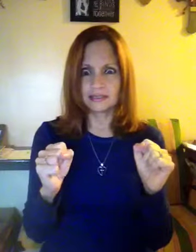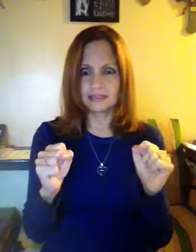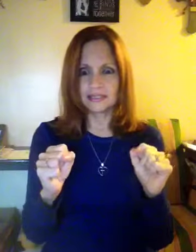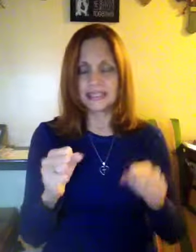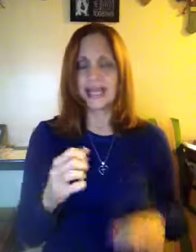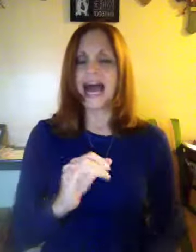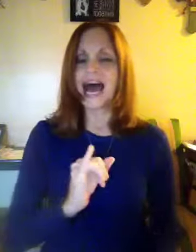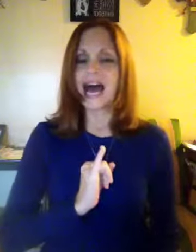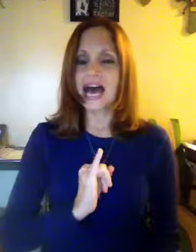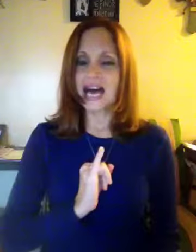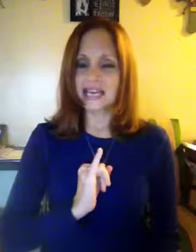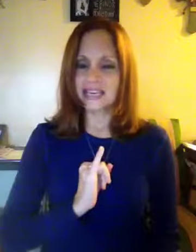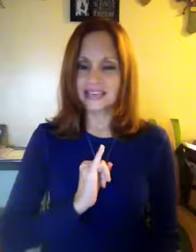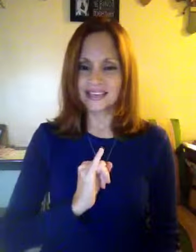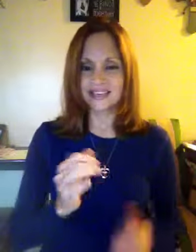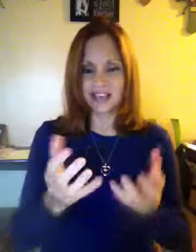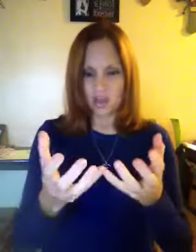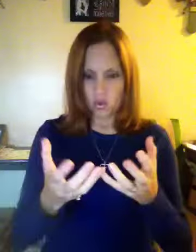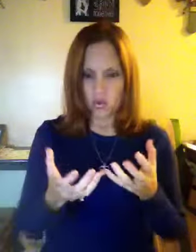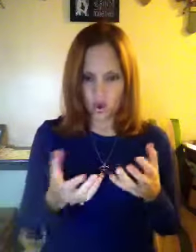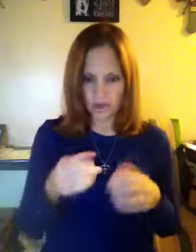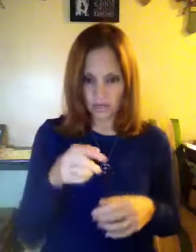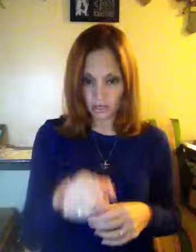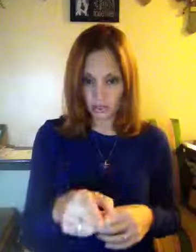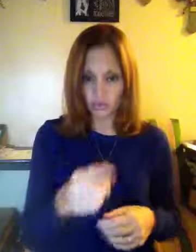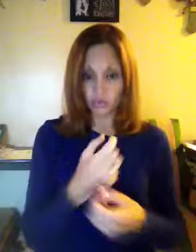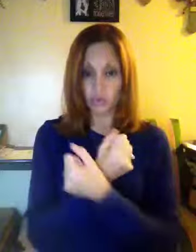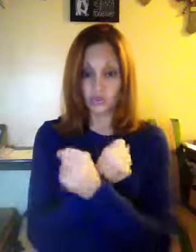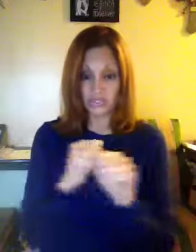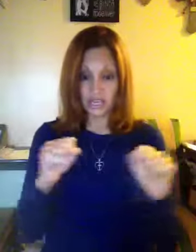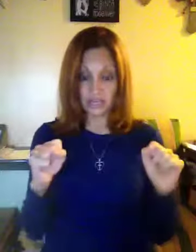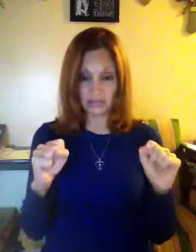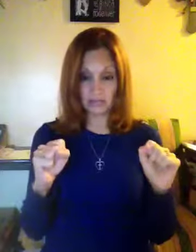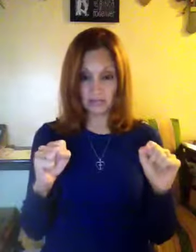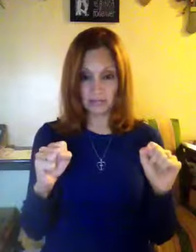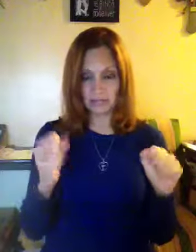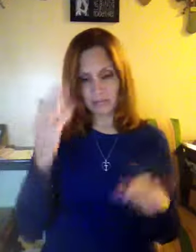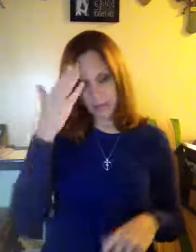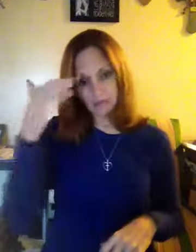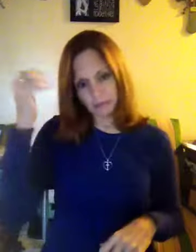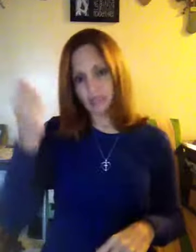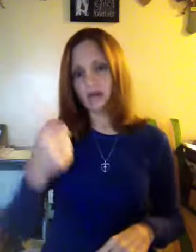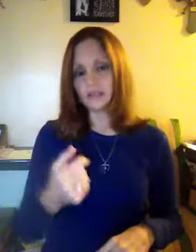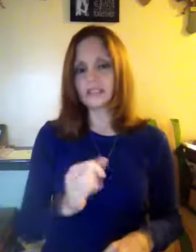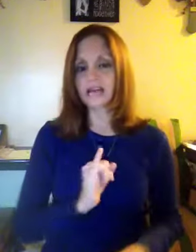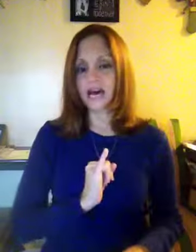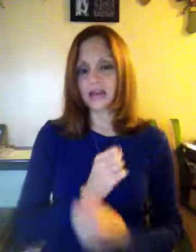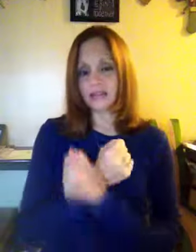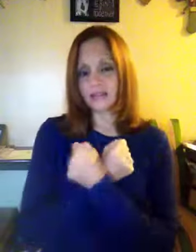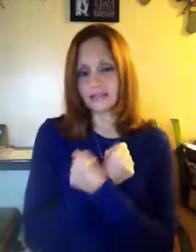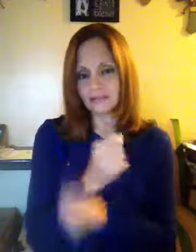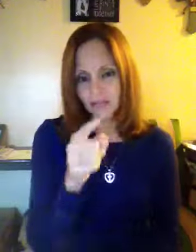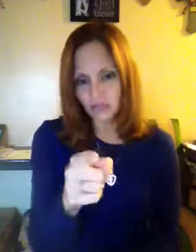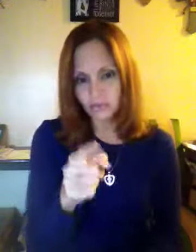I want you safe because I love you.